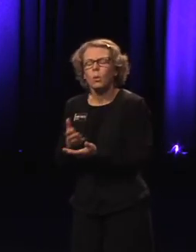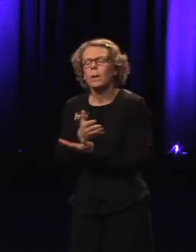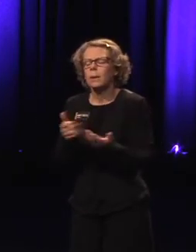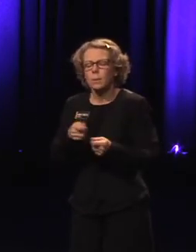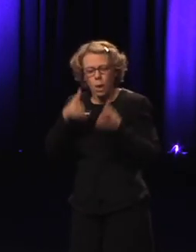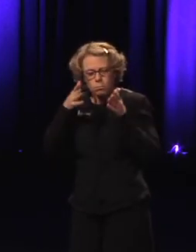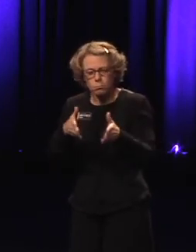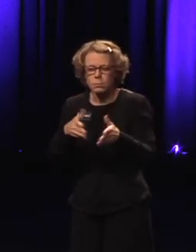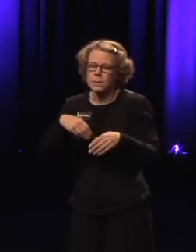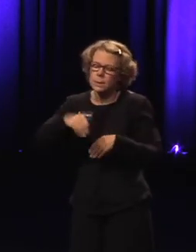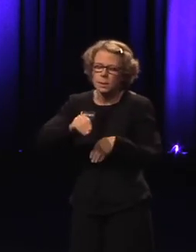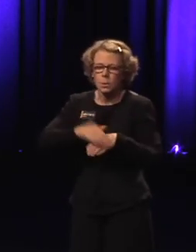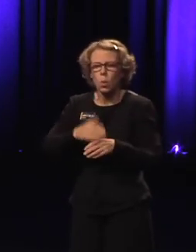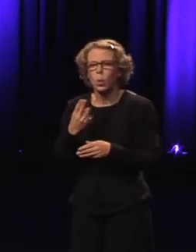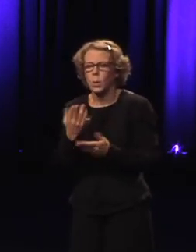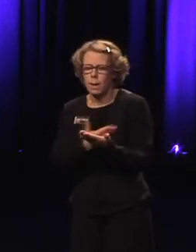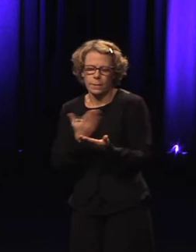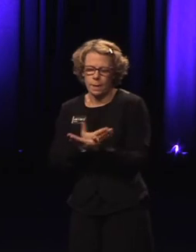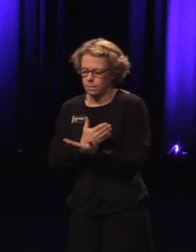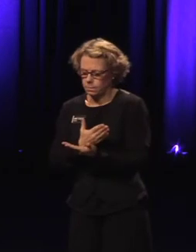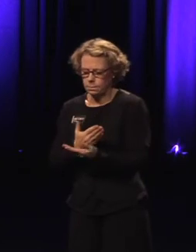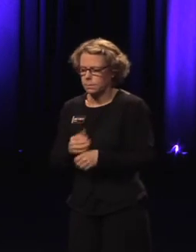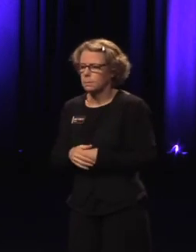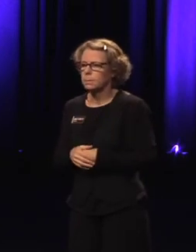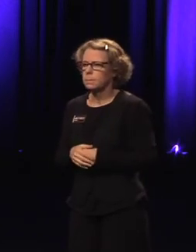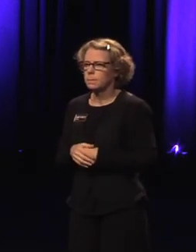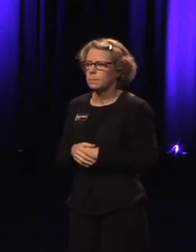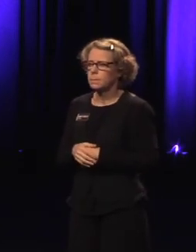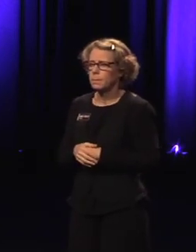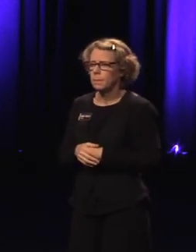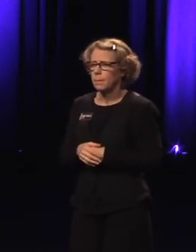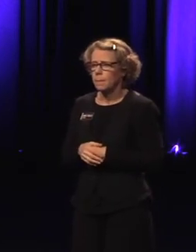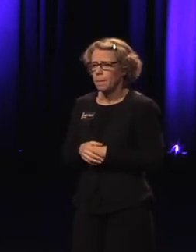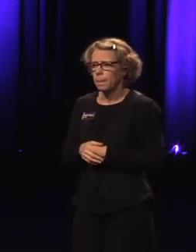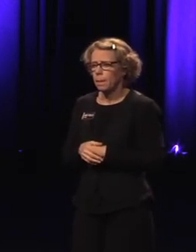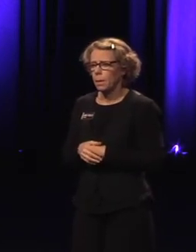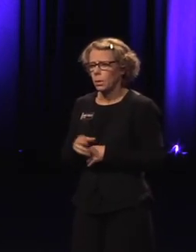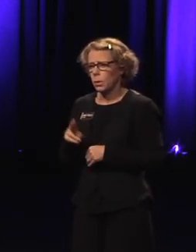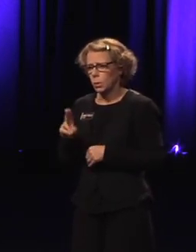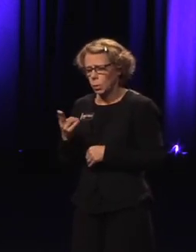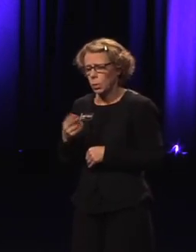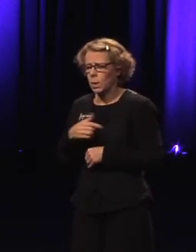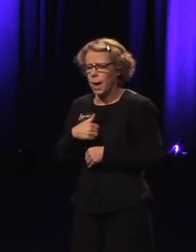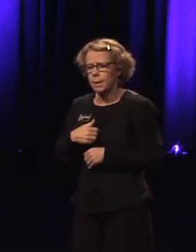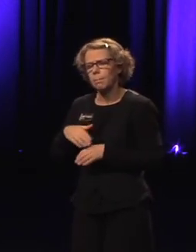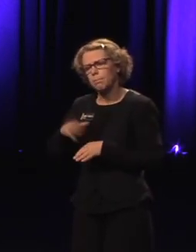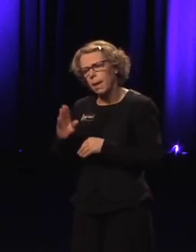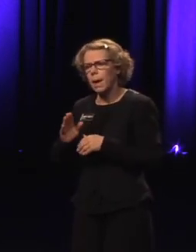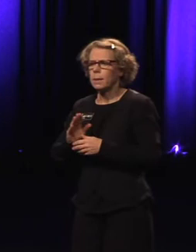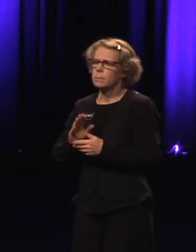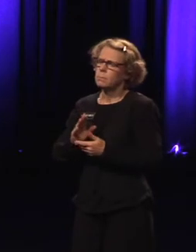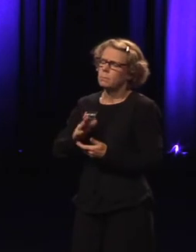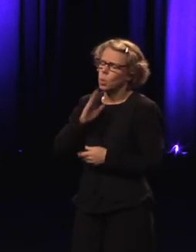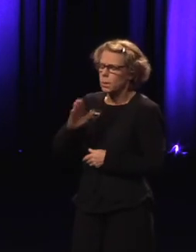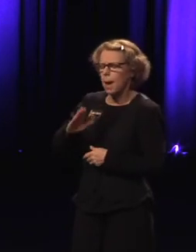countries. The post-2015 agenda is a more enlightened model of development. It